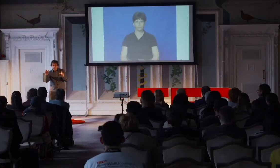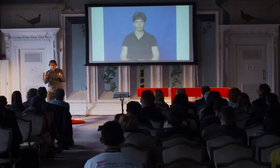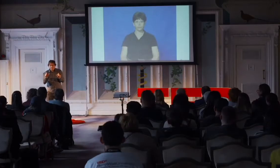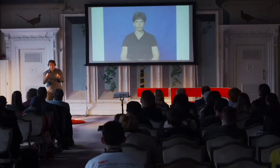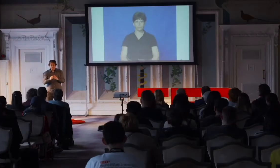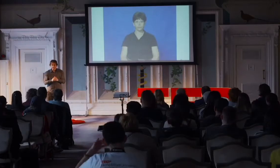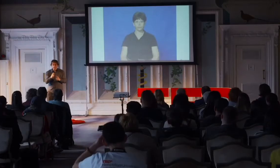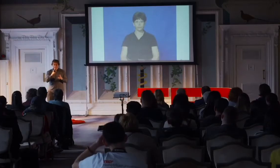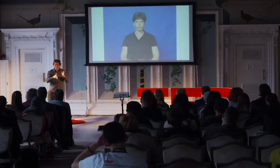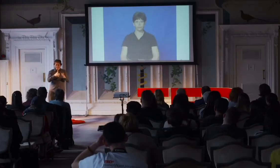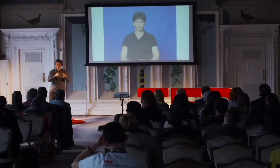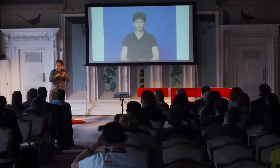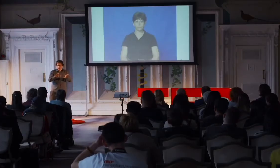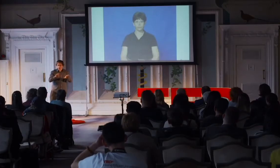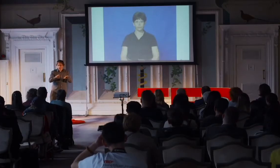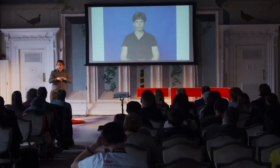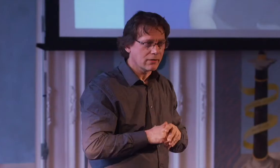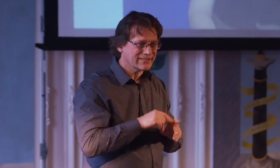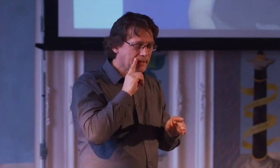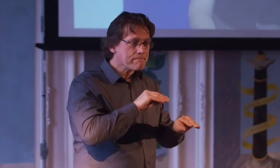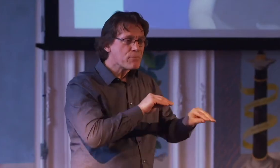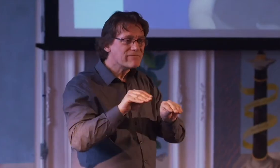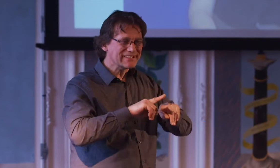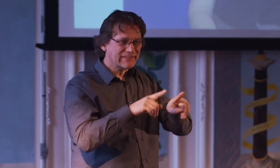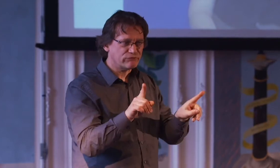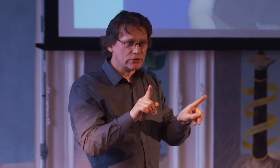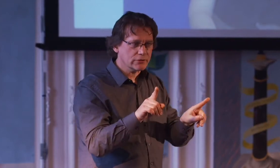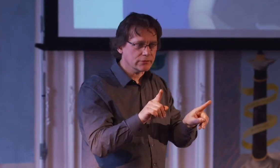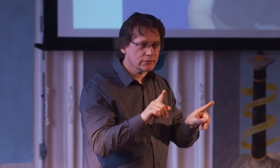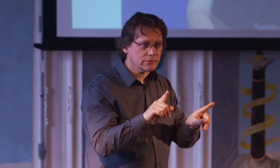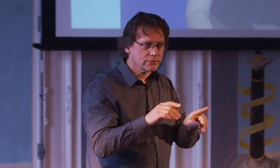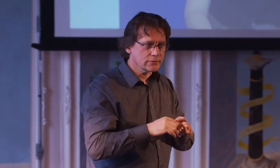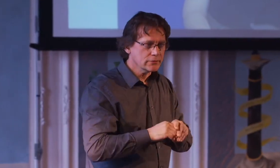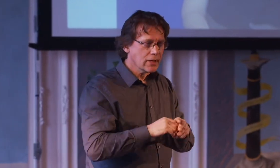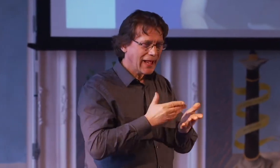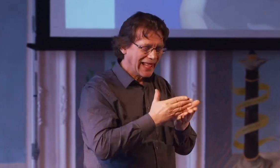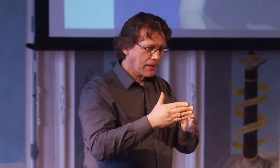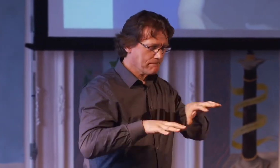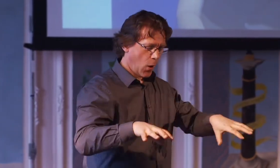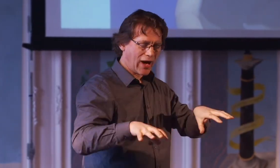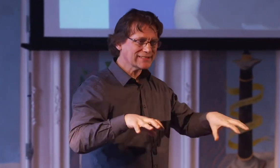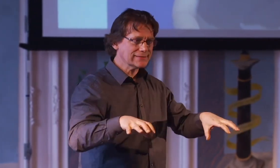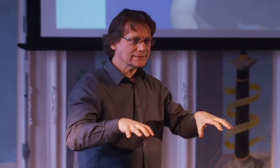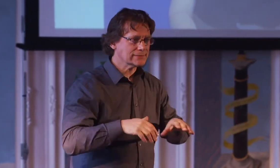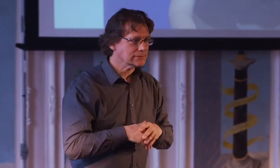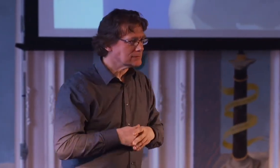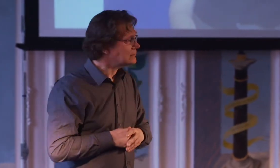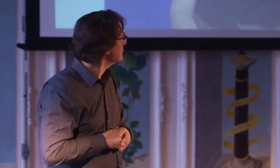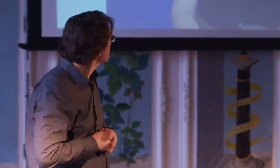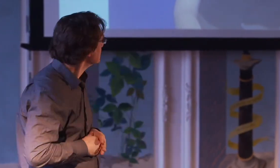So you can see all the different terms that were covered there, and the family of signs were very similar. The movement was different for different terms. There's clear locations